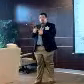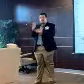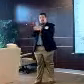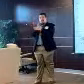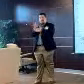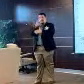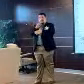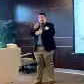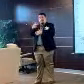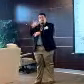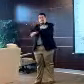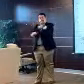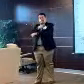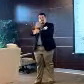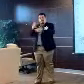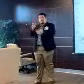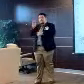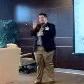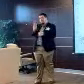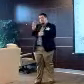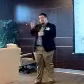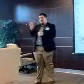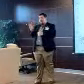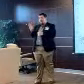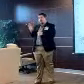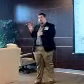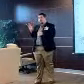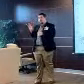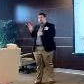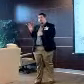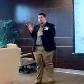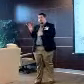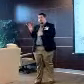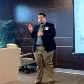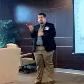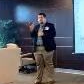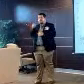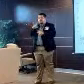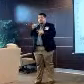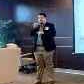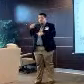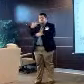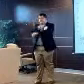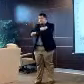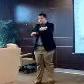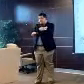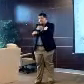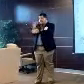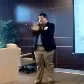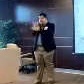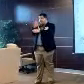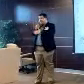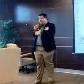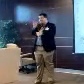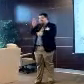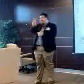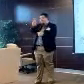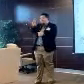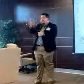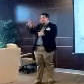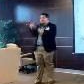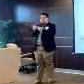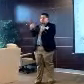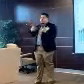average age of the vaccinated is at 69 years of age. Those who are unvaccinated, the average age is right at 62 years